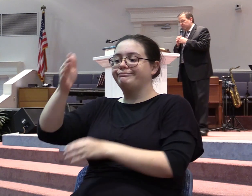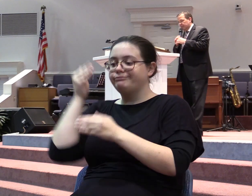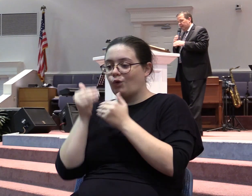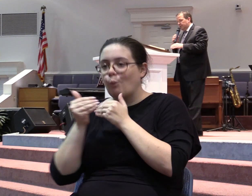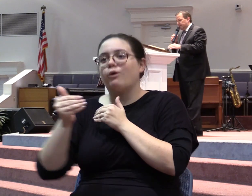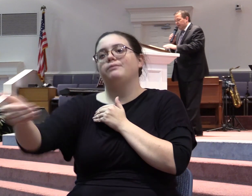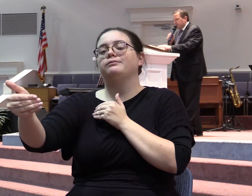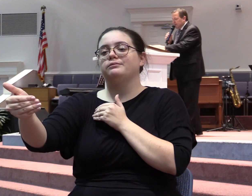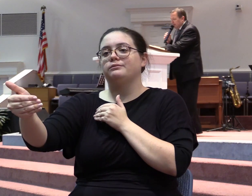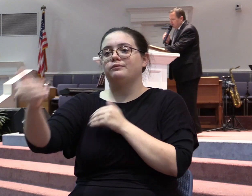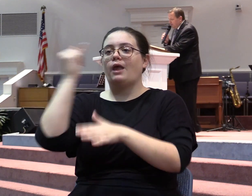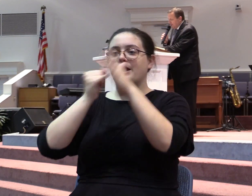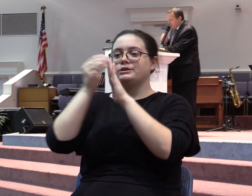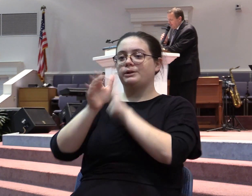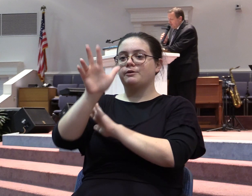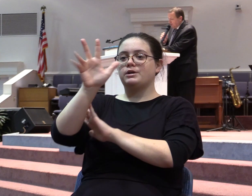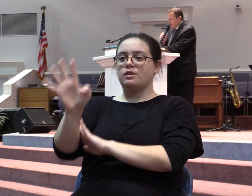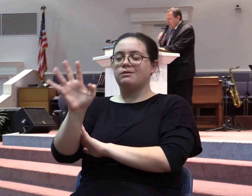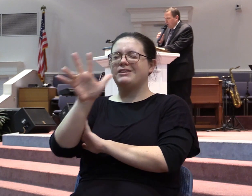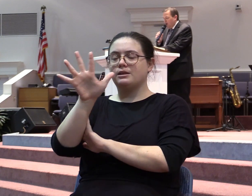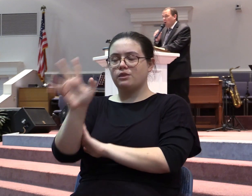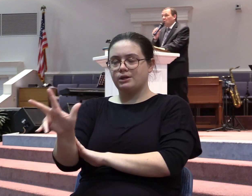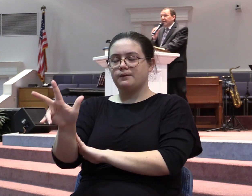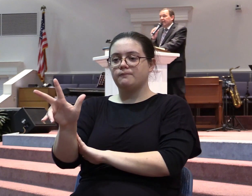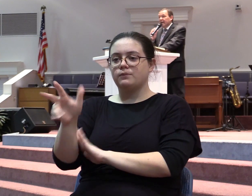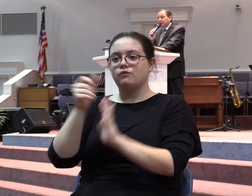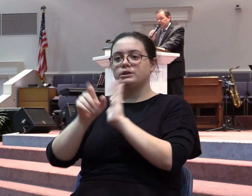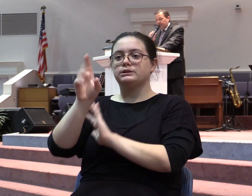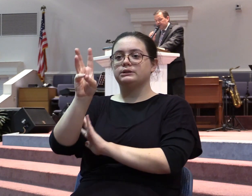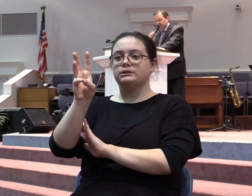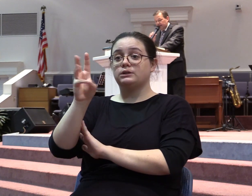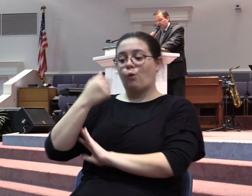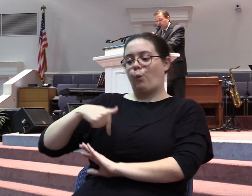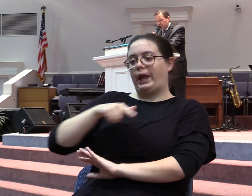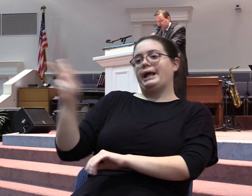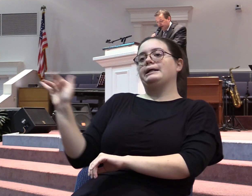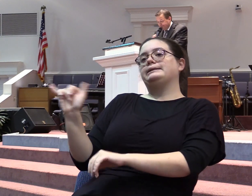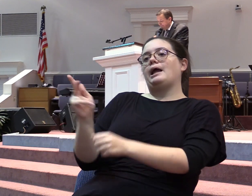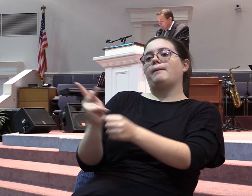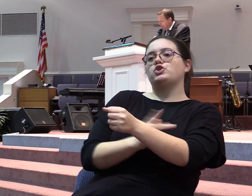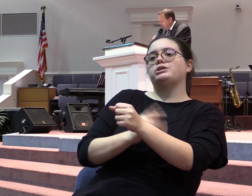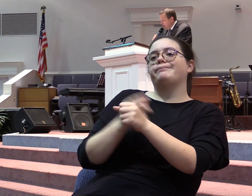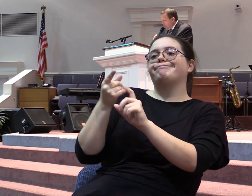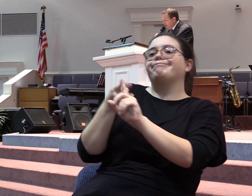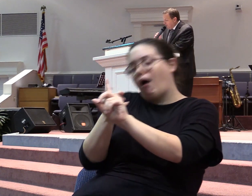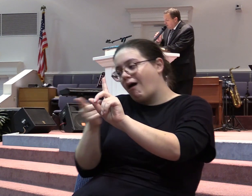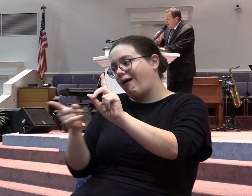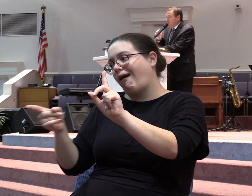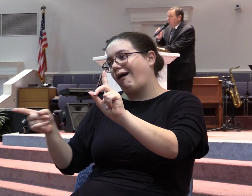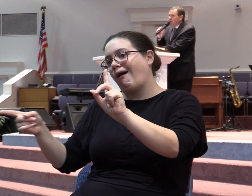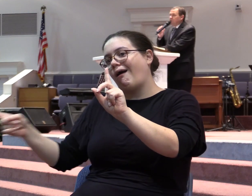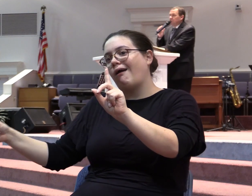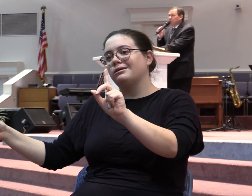prophet said it like this in Isaiah chapter 53 and verse 6. All we like sheep have gone astray. We have